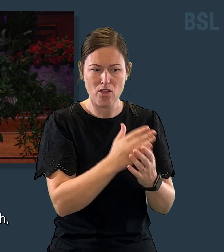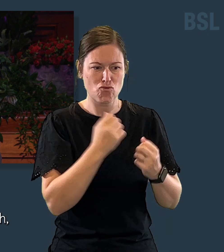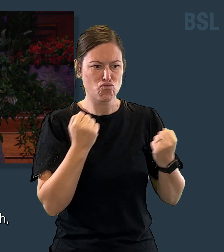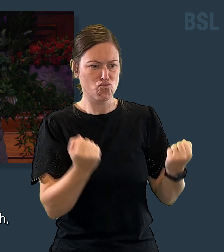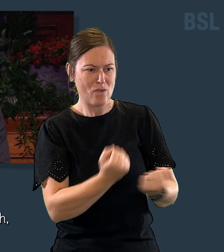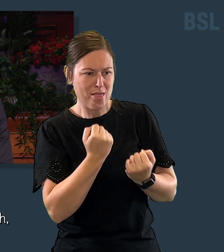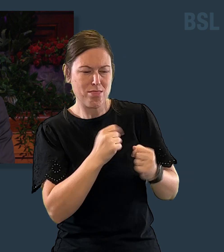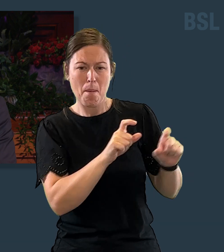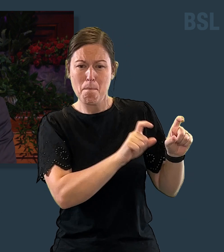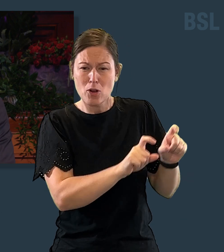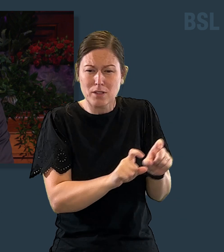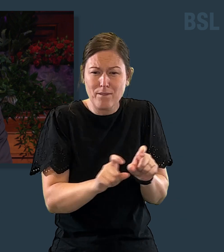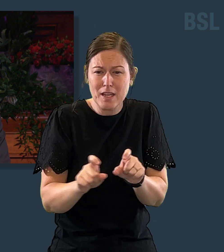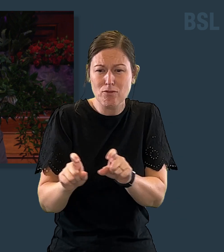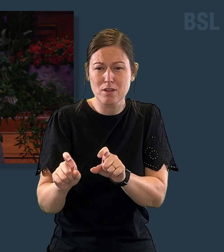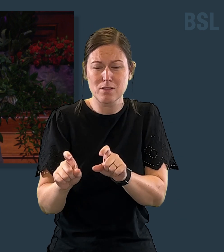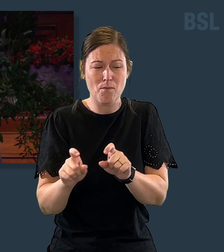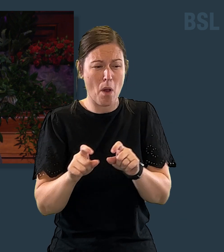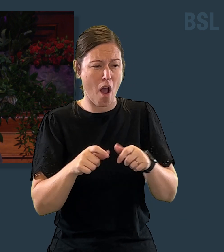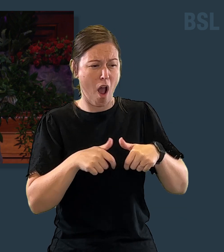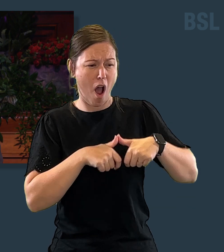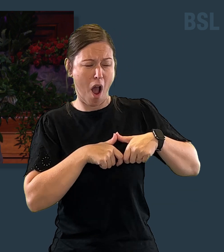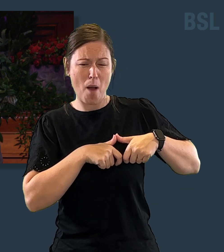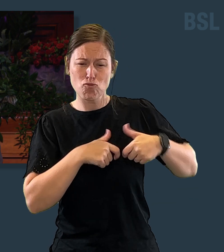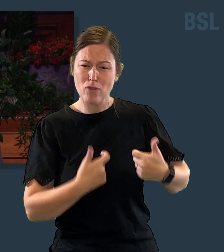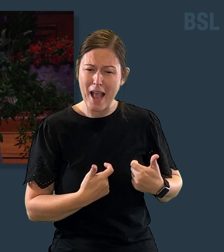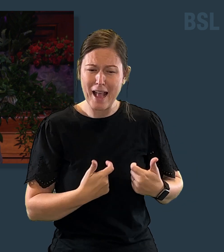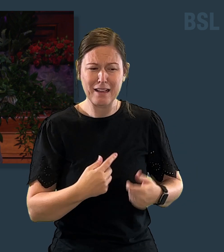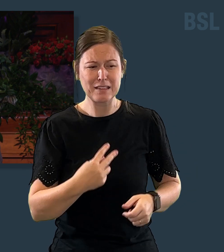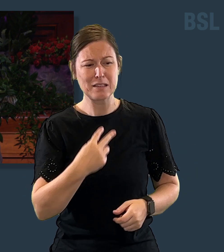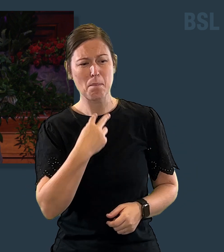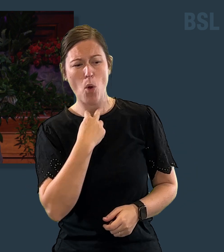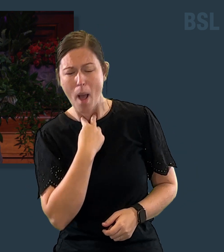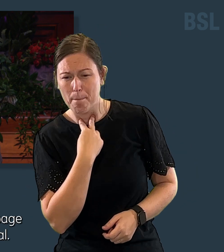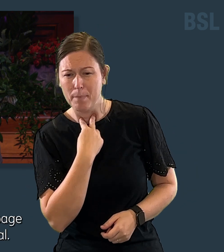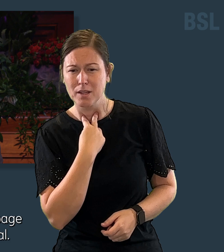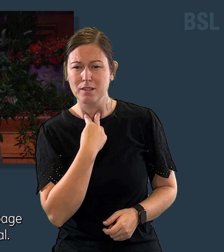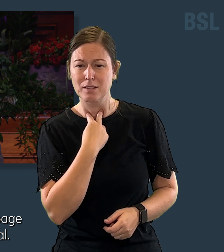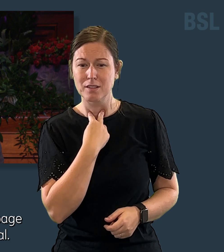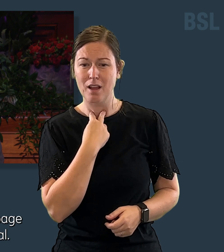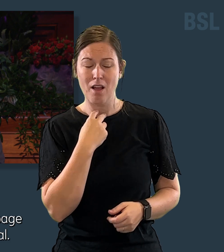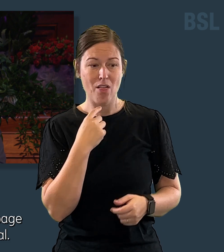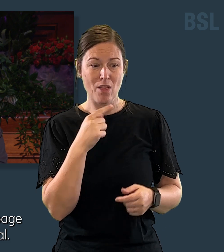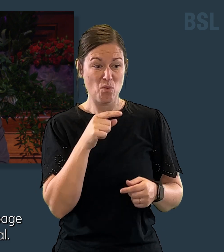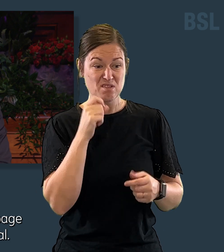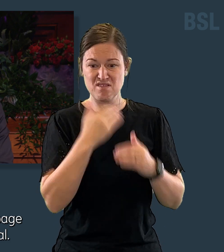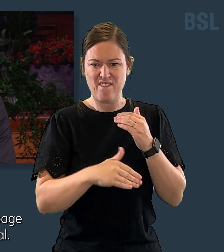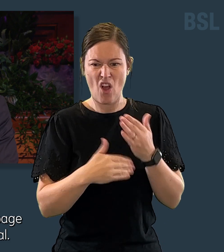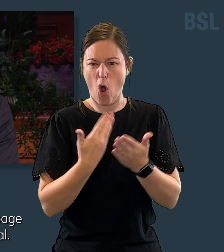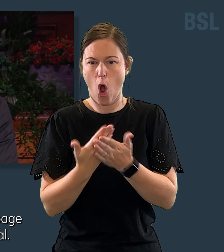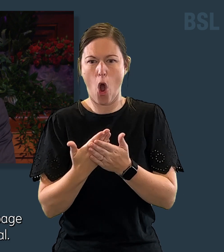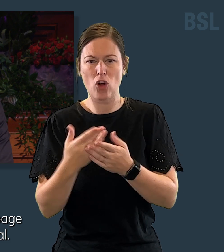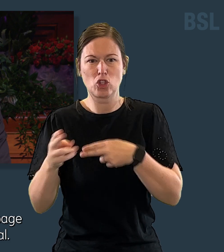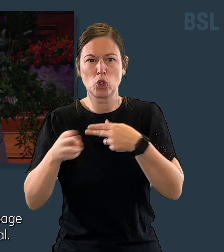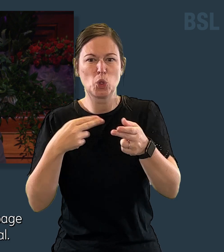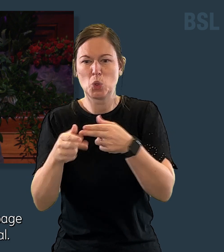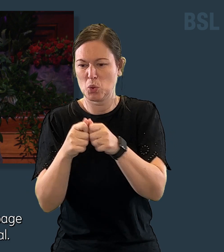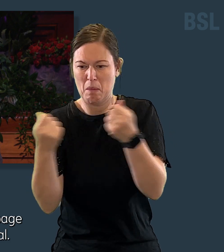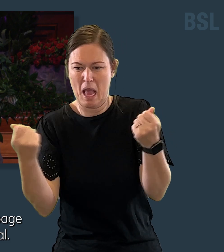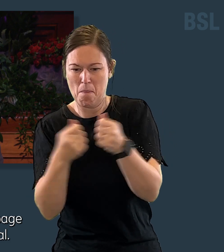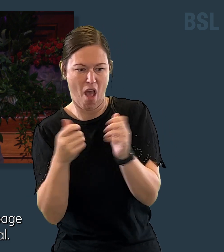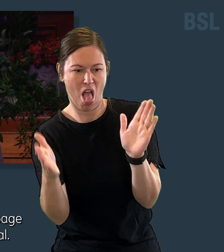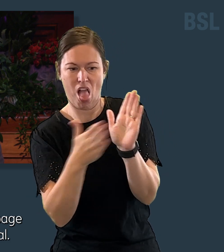perseverance, experience, for stories of heartbreak and disappointment that will never make the front